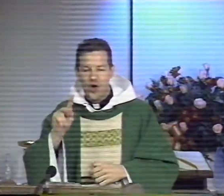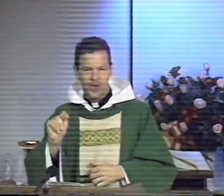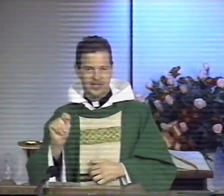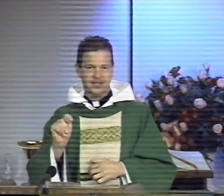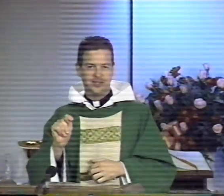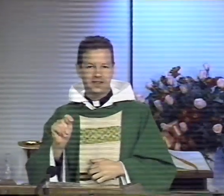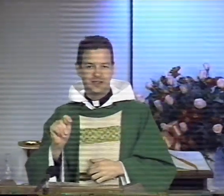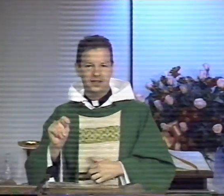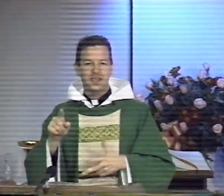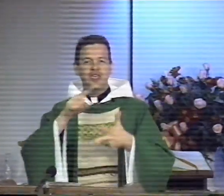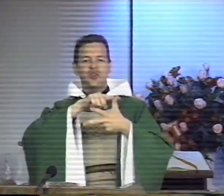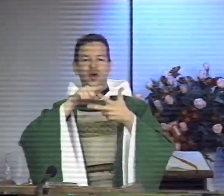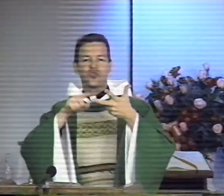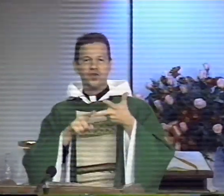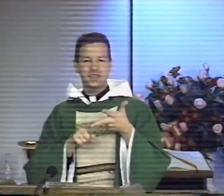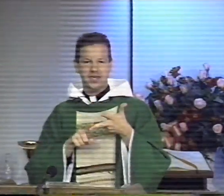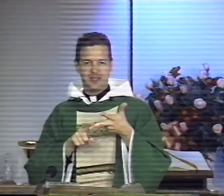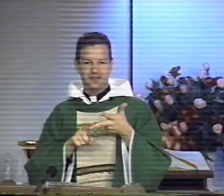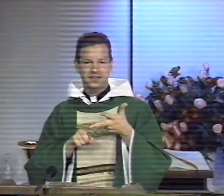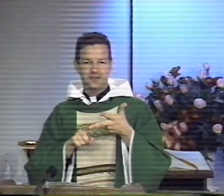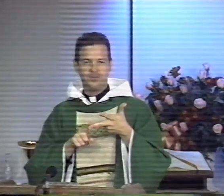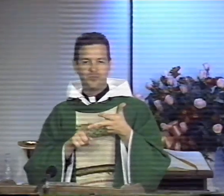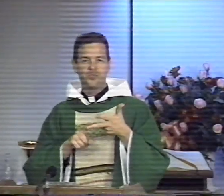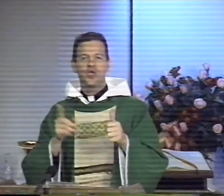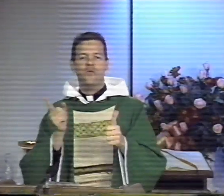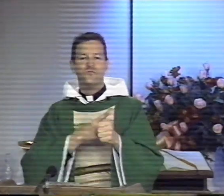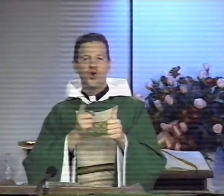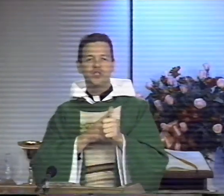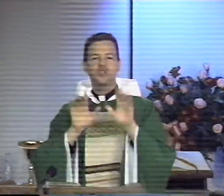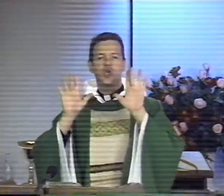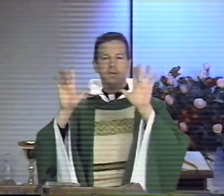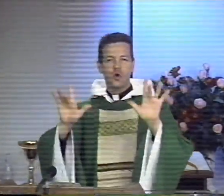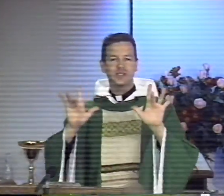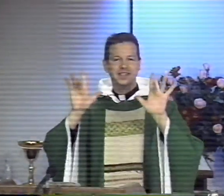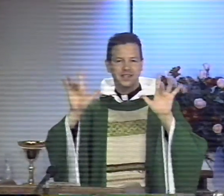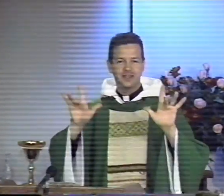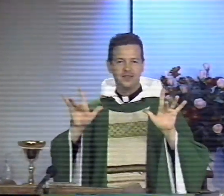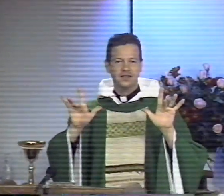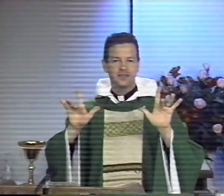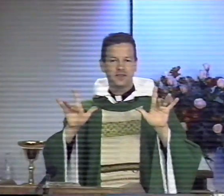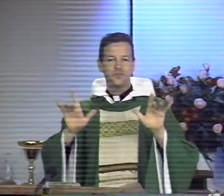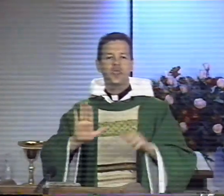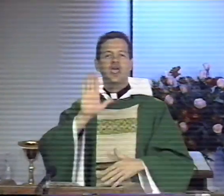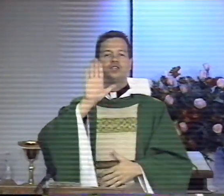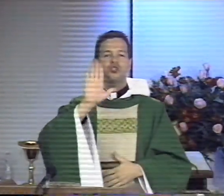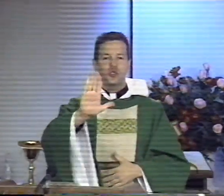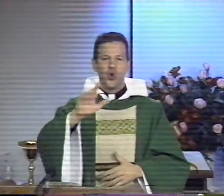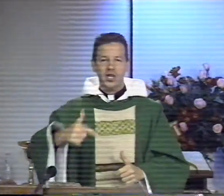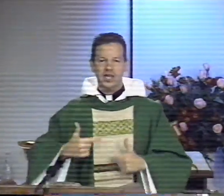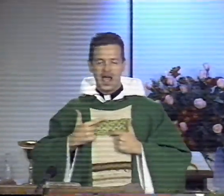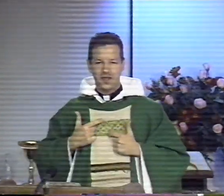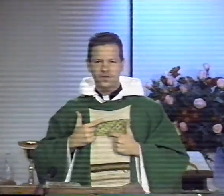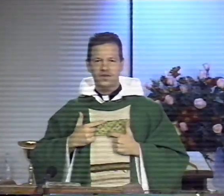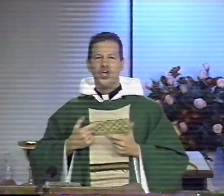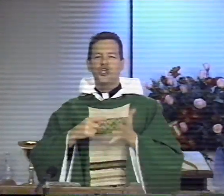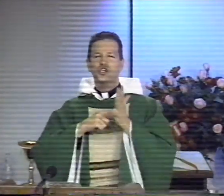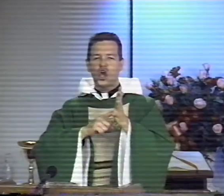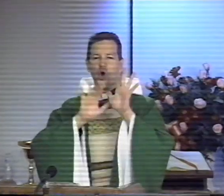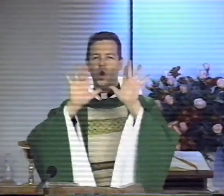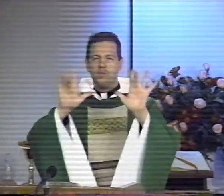it? There are three things. First, mercy. Does your life show a